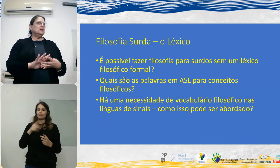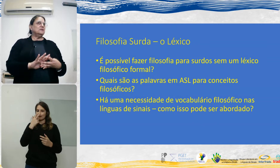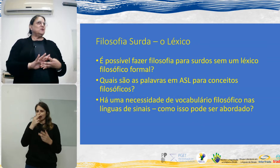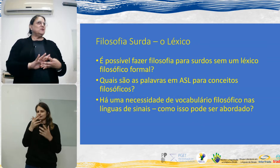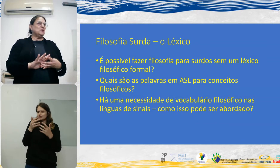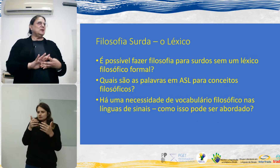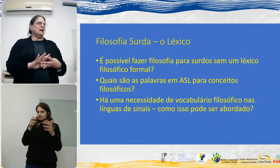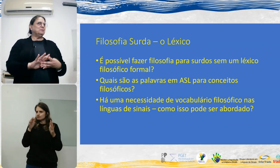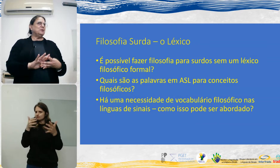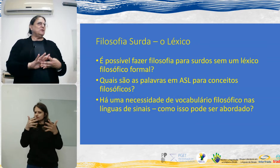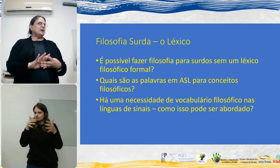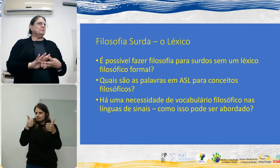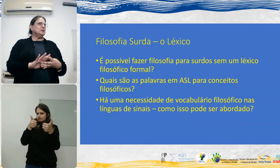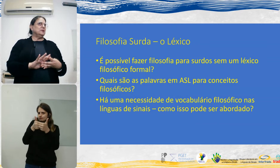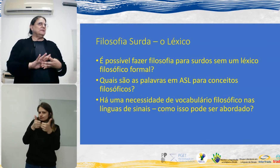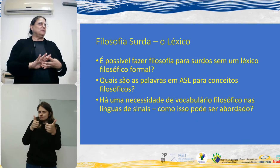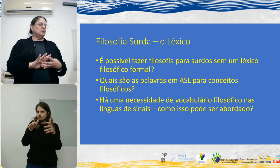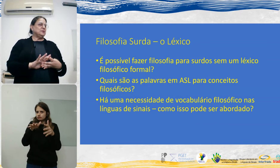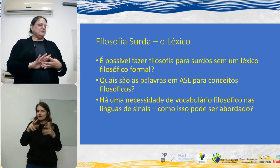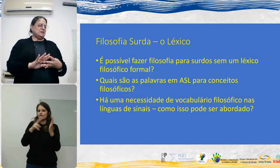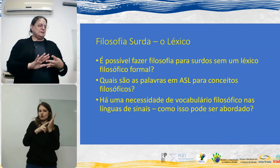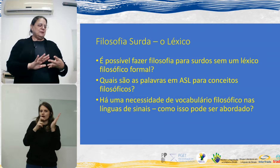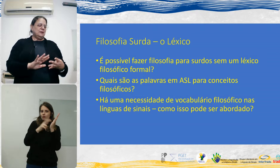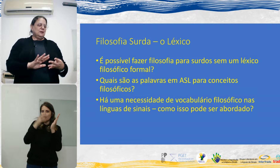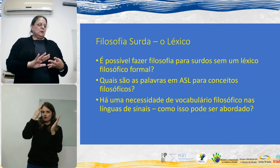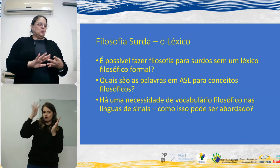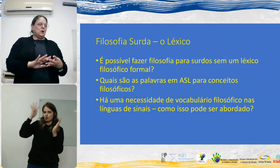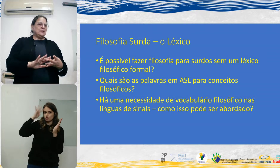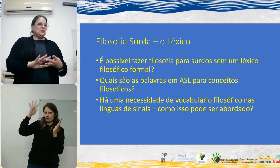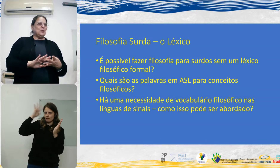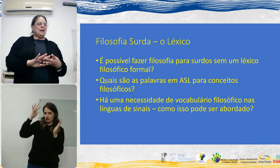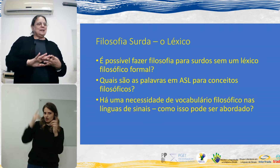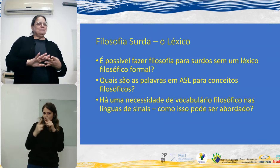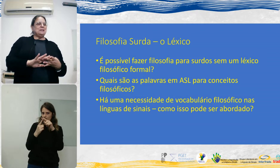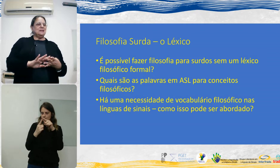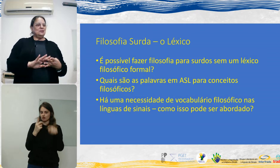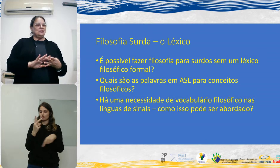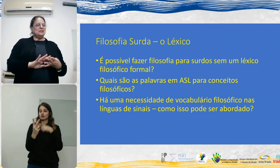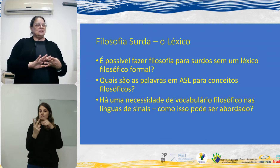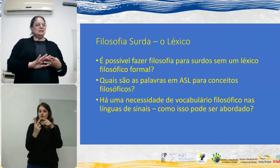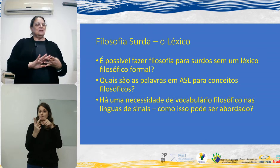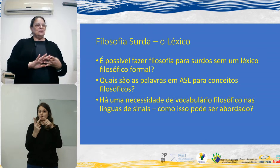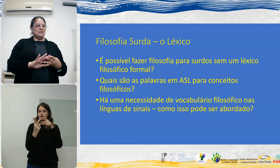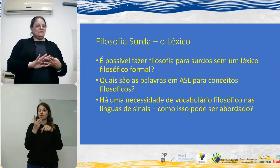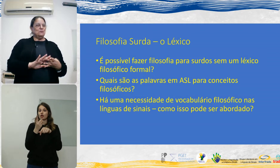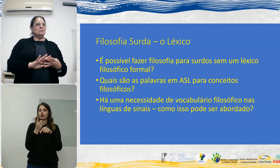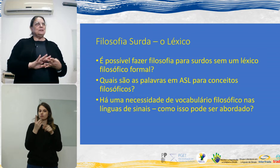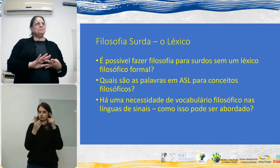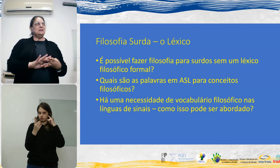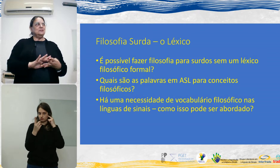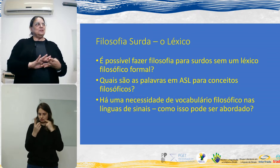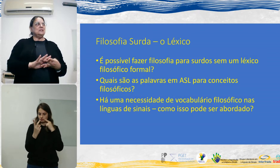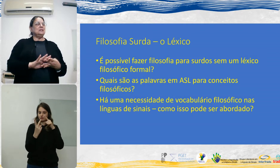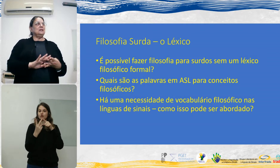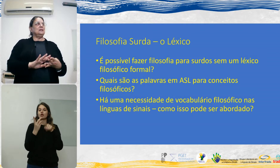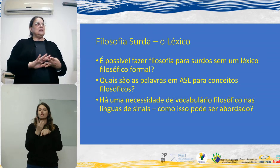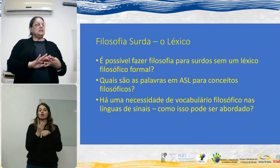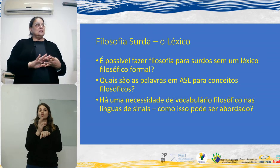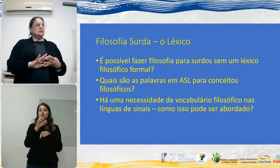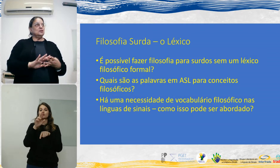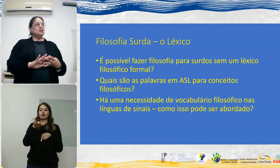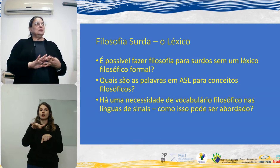has a lot of overlap with vocabulary philosophy. One who had a PhD, another deaf woman, PhD